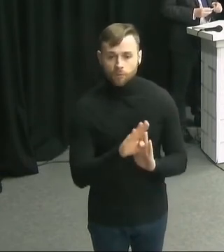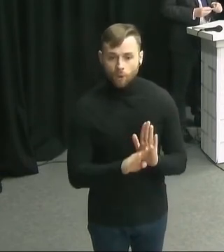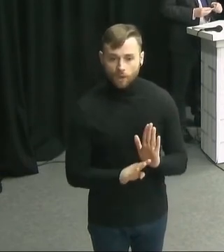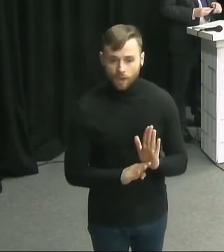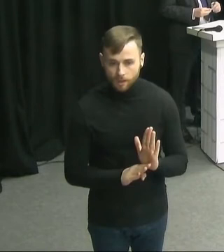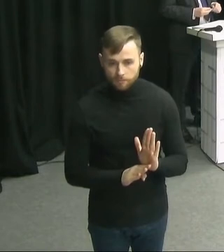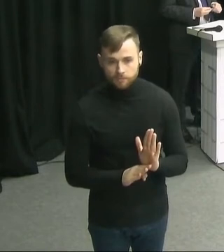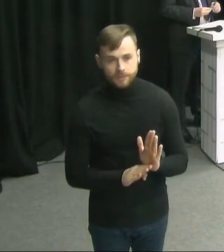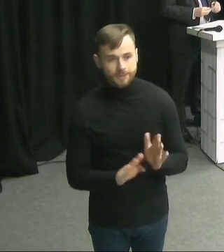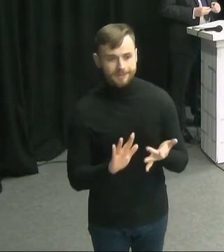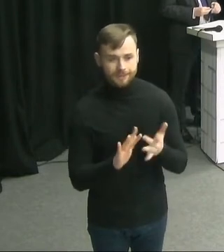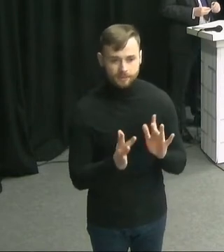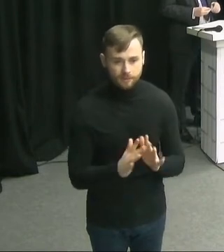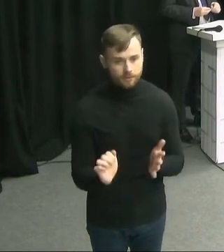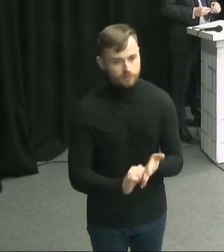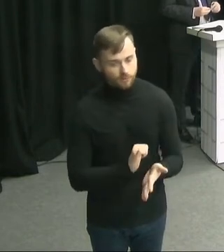Hard times are ahead,